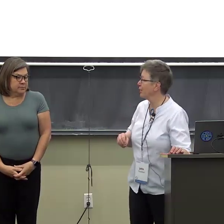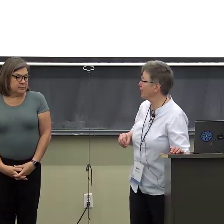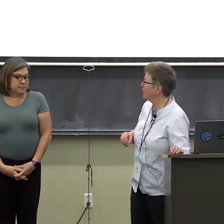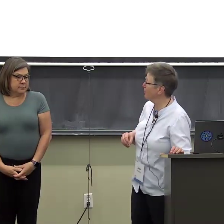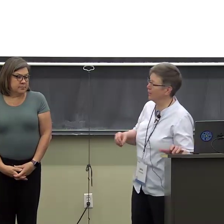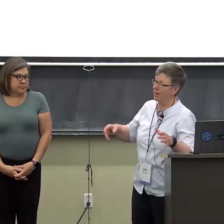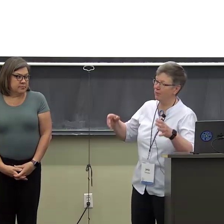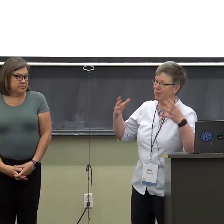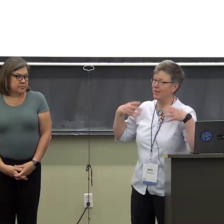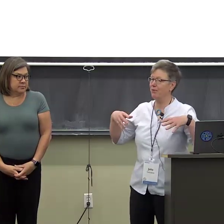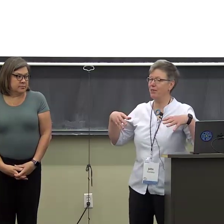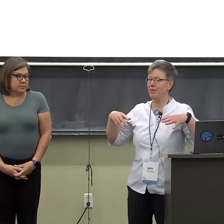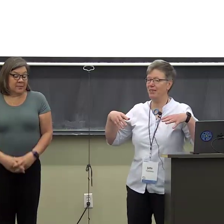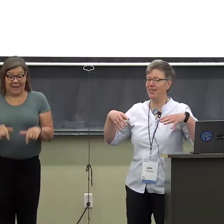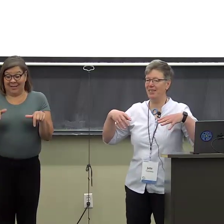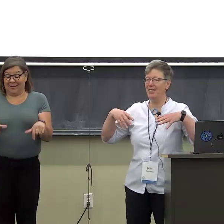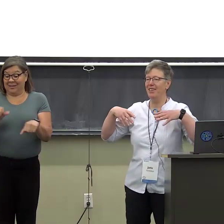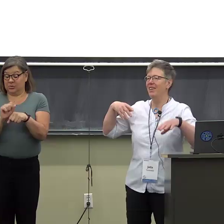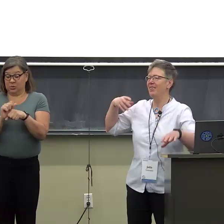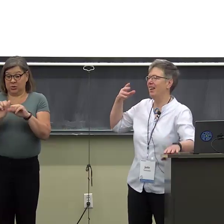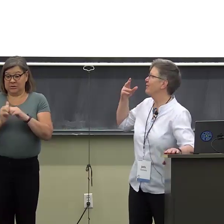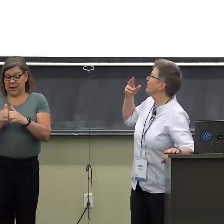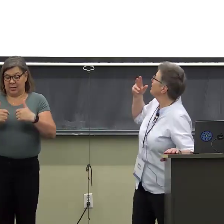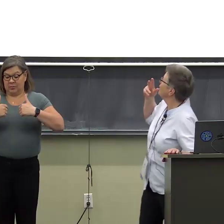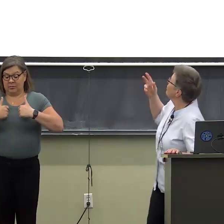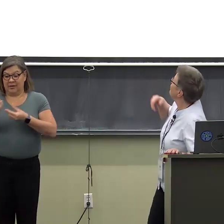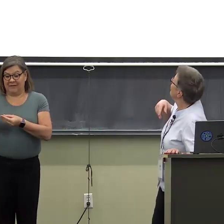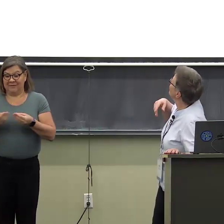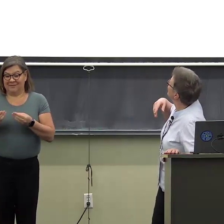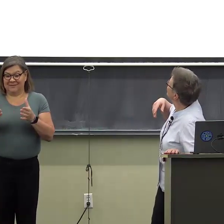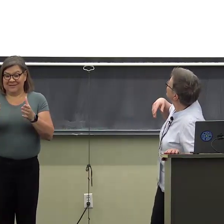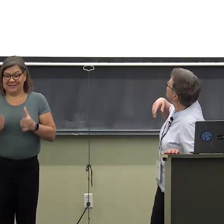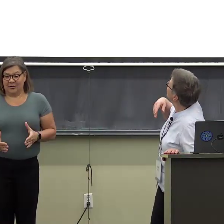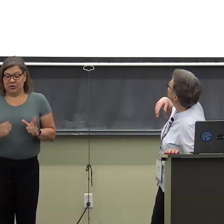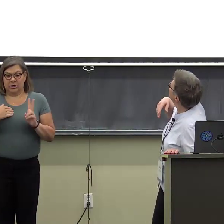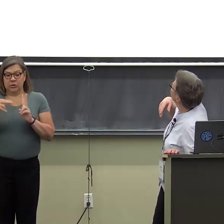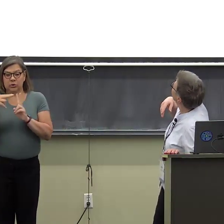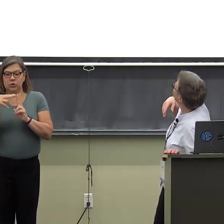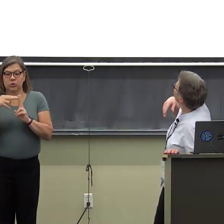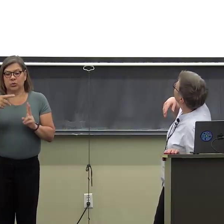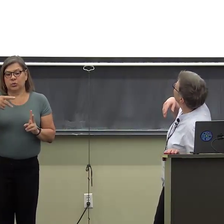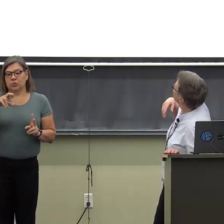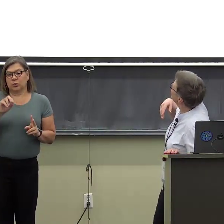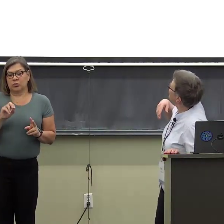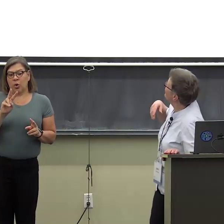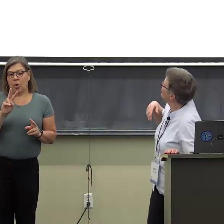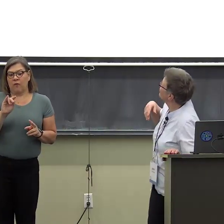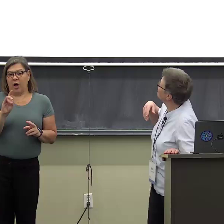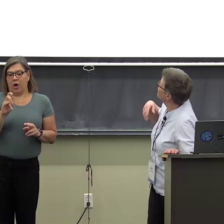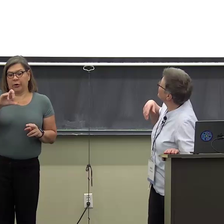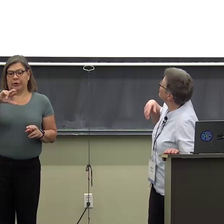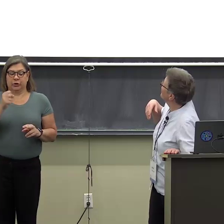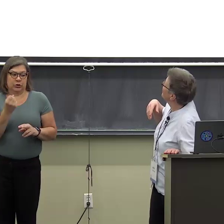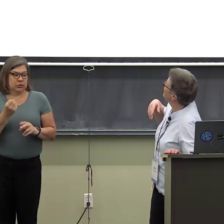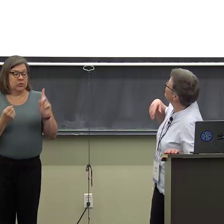classrooms work, we have me as a facilitator, we have two provocateurs, the